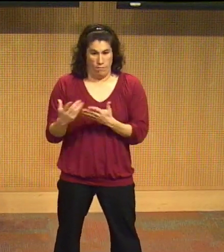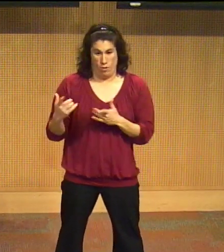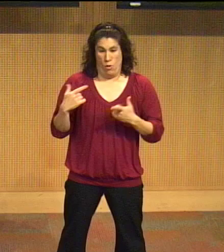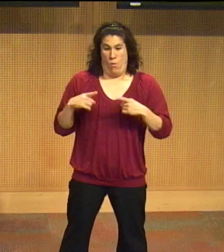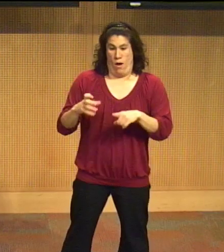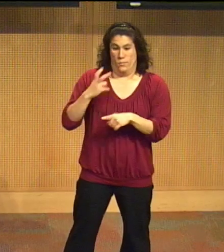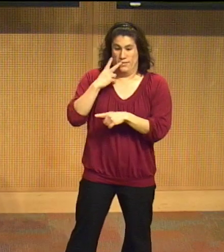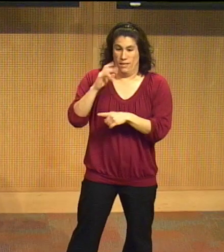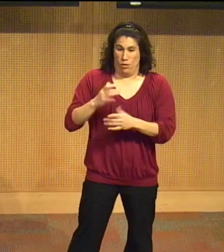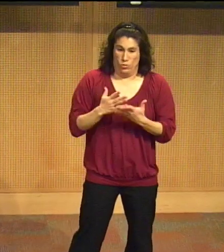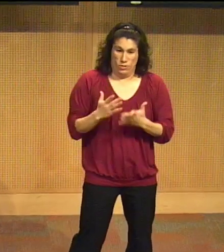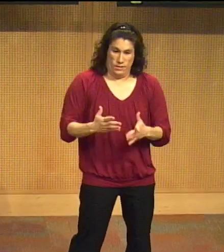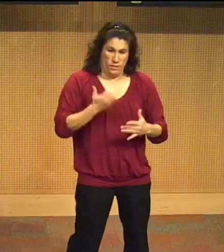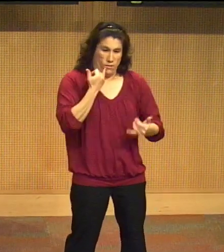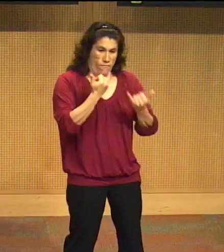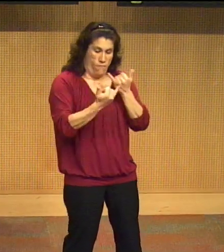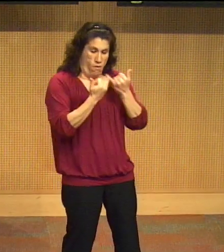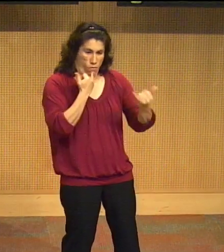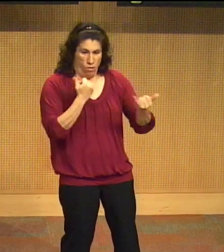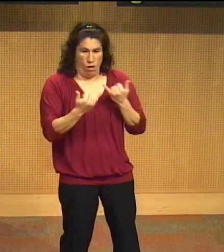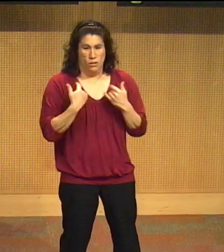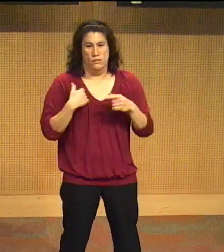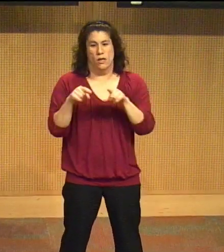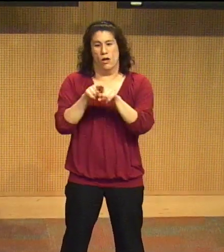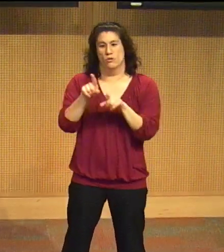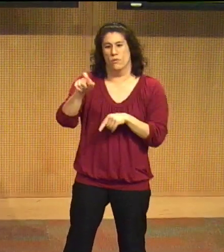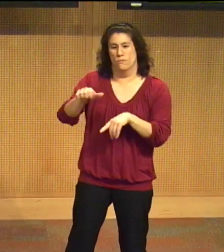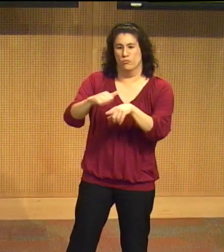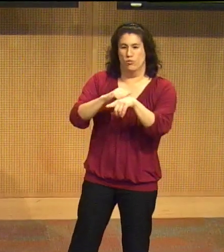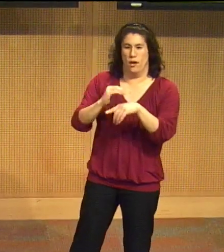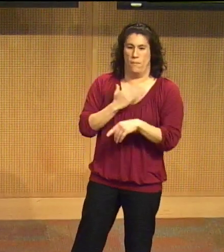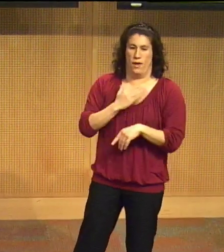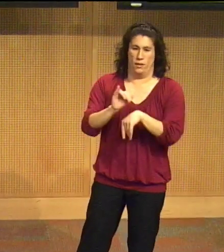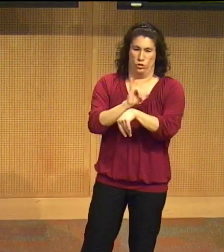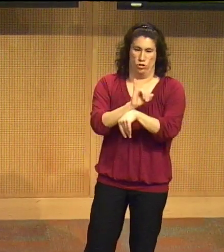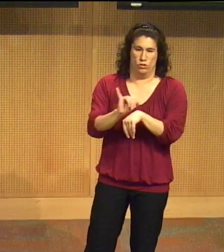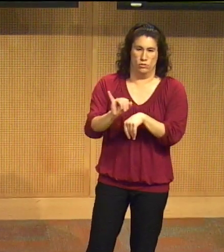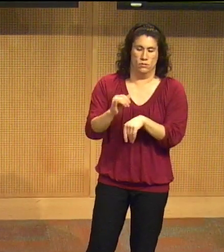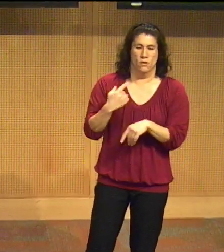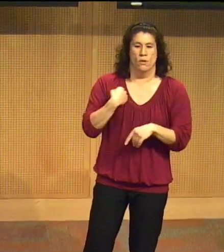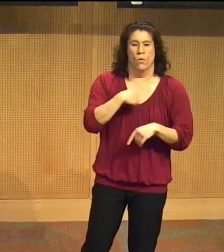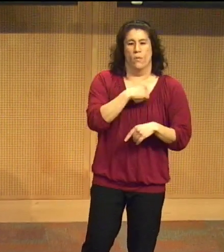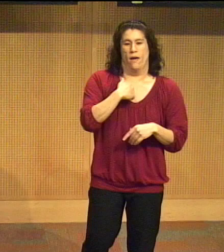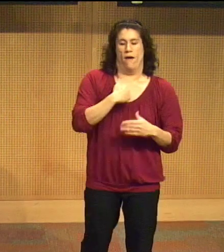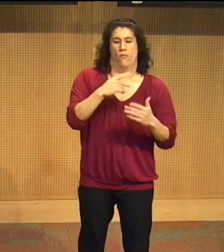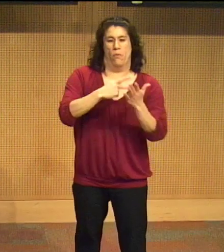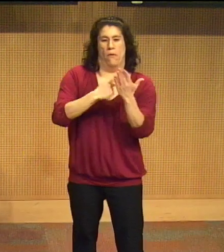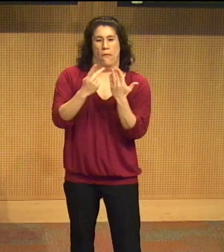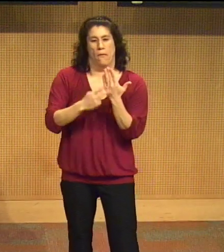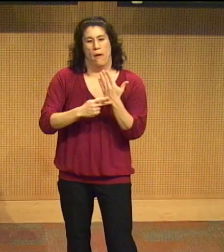and they need emergency services. All of those phone calls are coming in. And I work with interns, so I've got to train